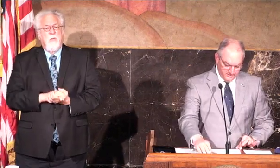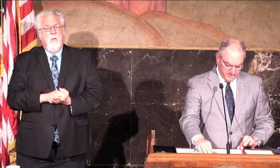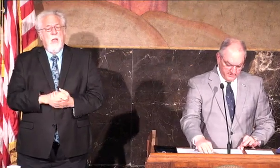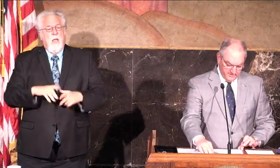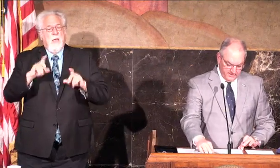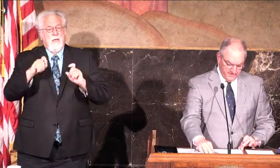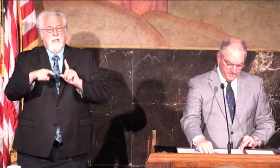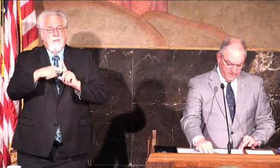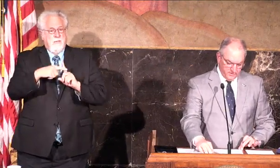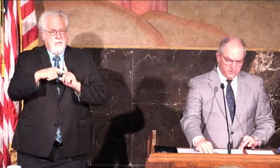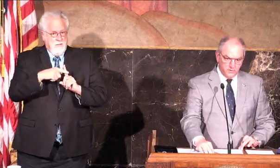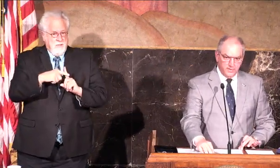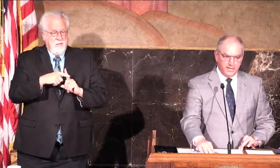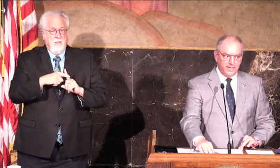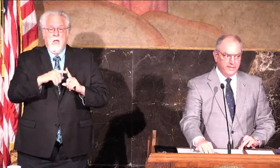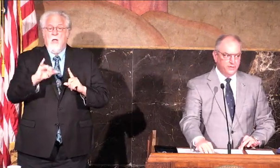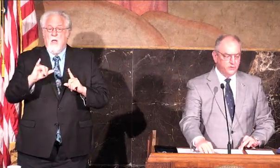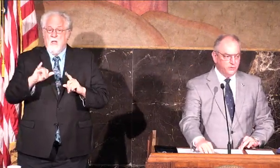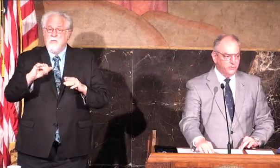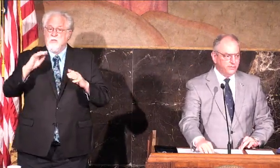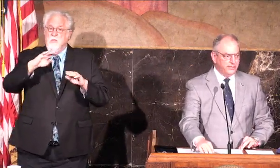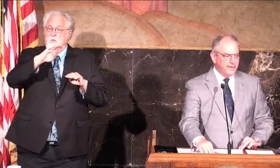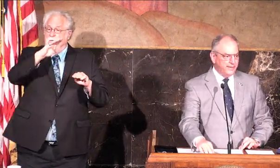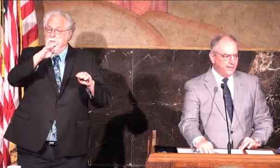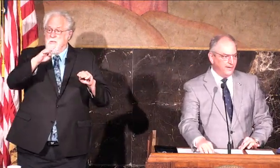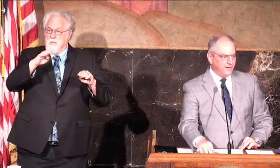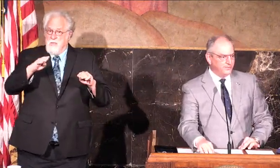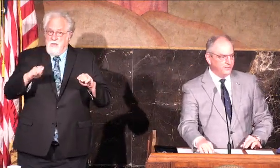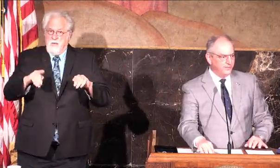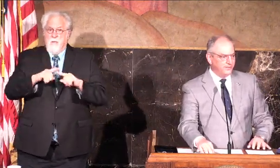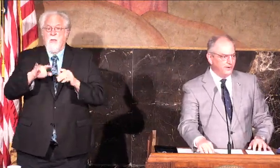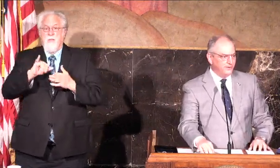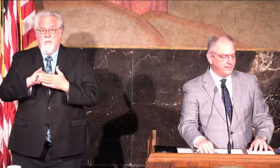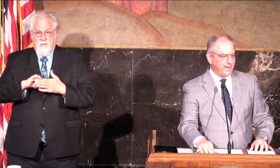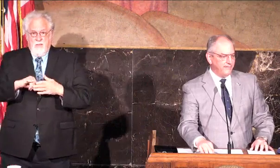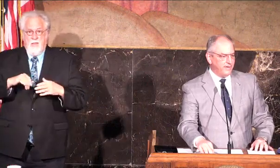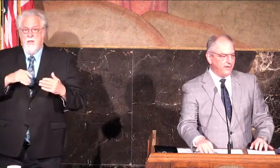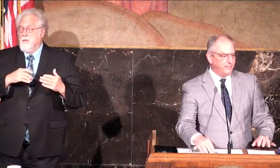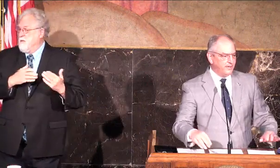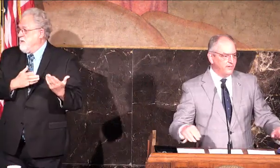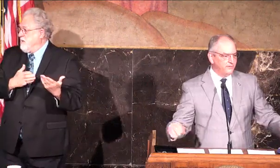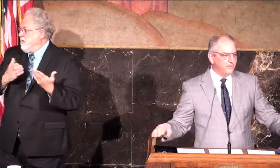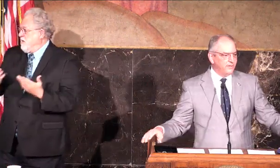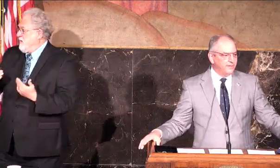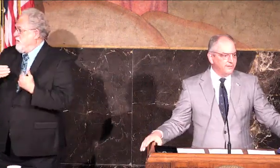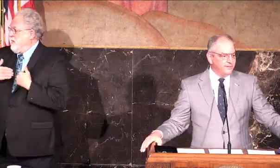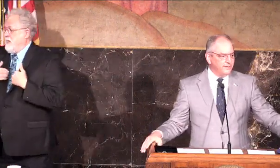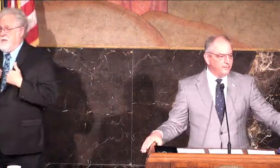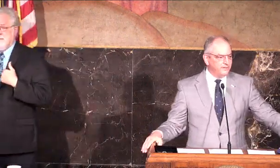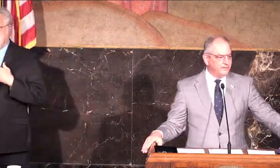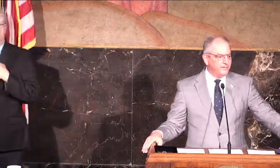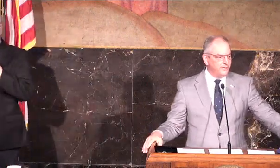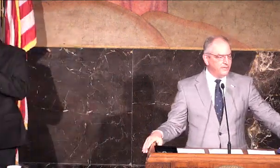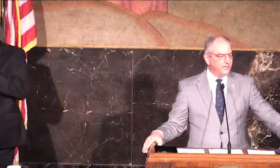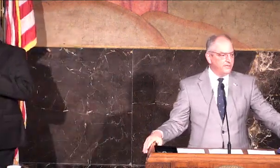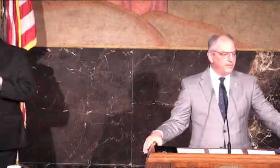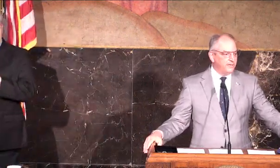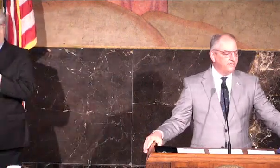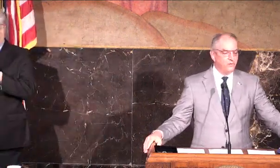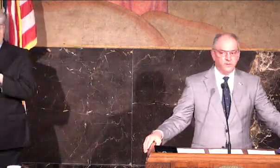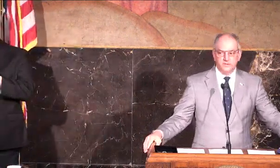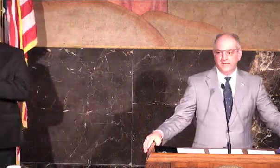Test positivity is also declining too, but that also carries a caveat because the